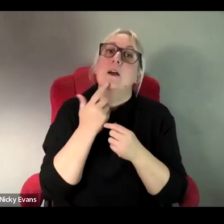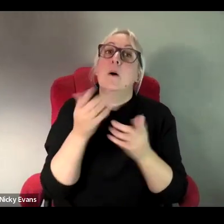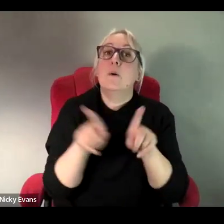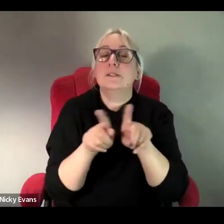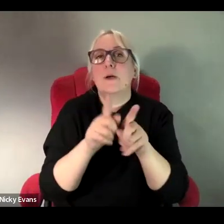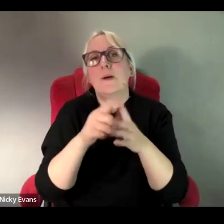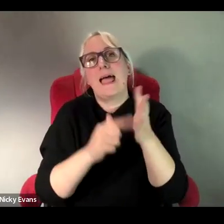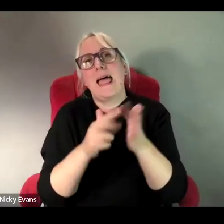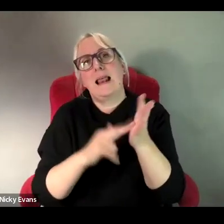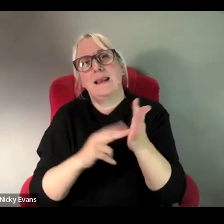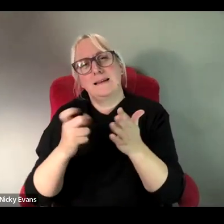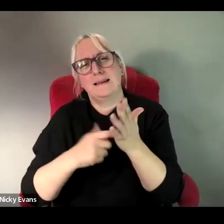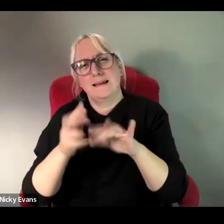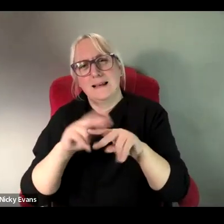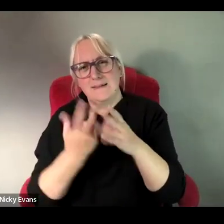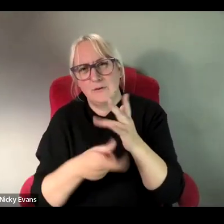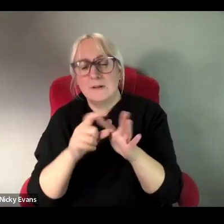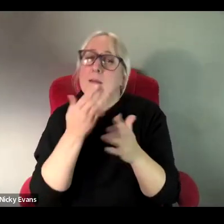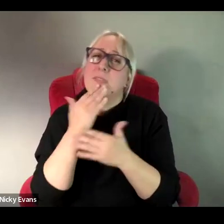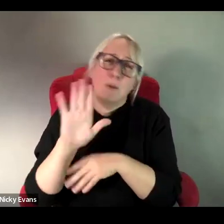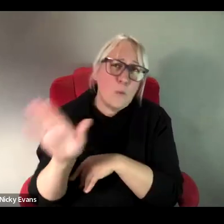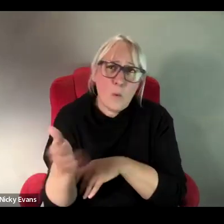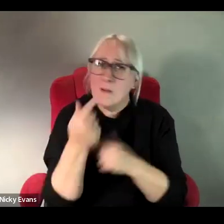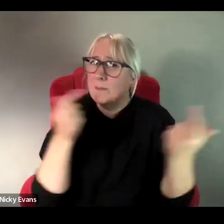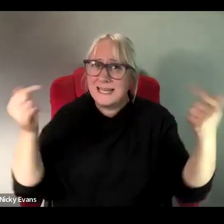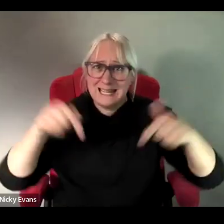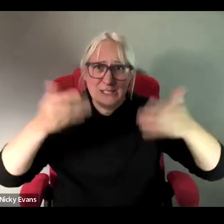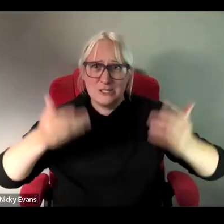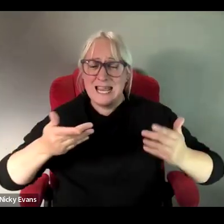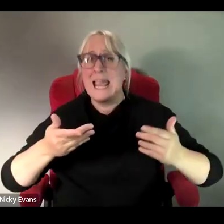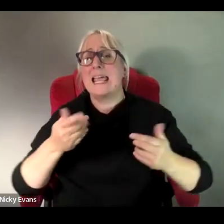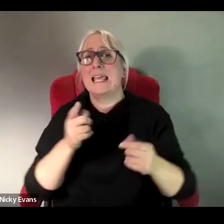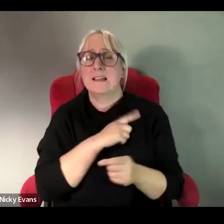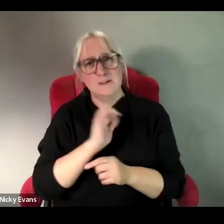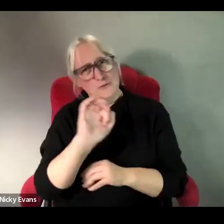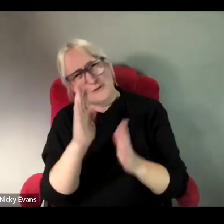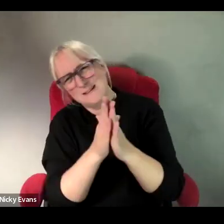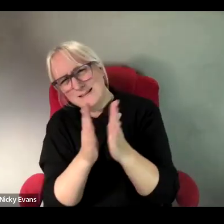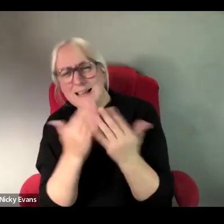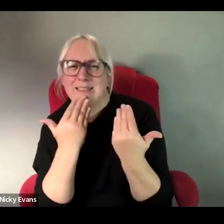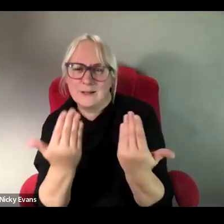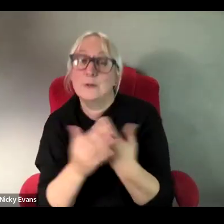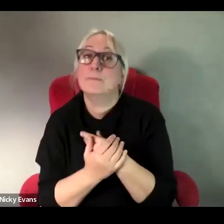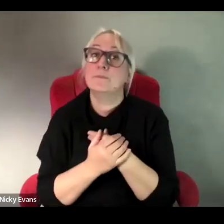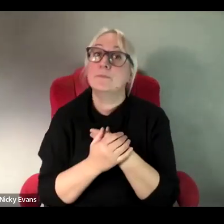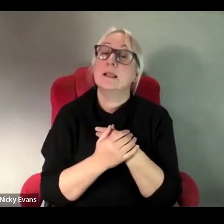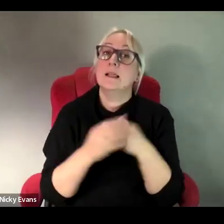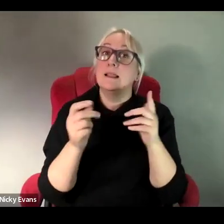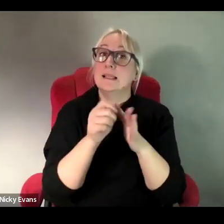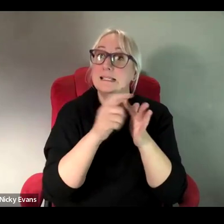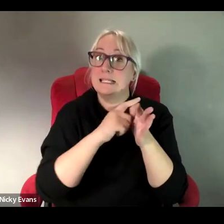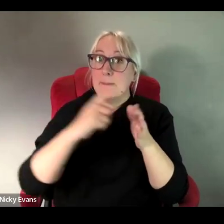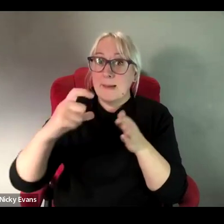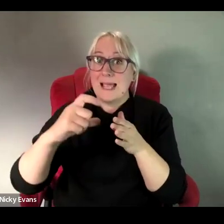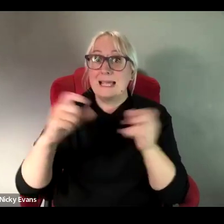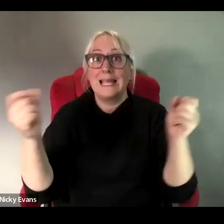up your Sunday afternoon, for being here today. If you want the DPAC email to